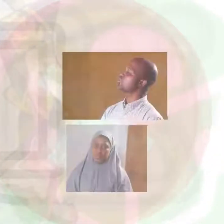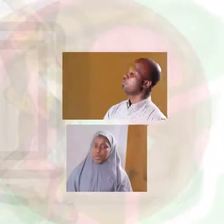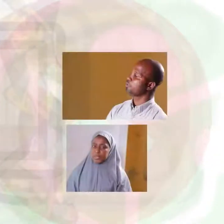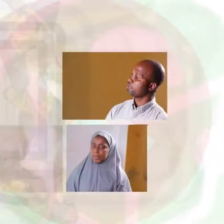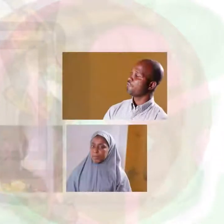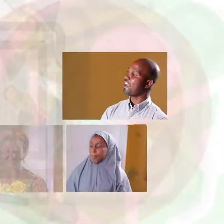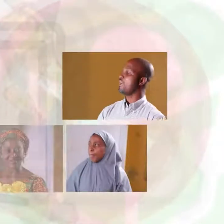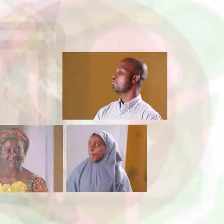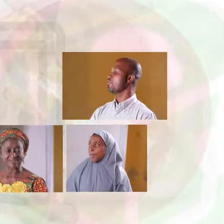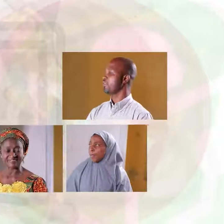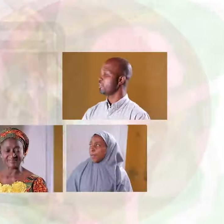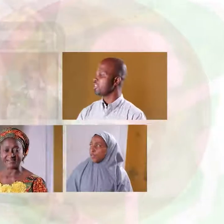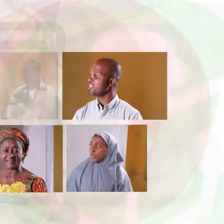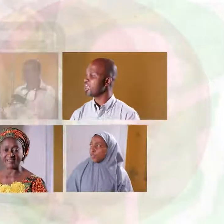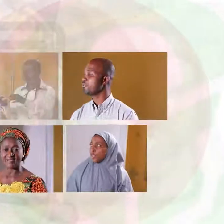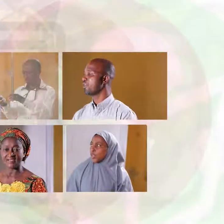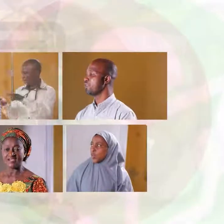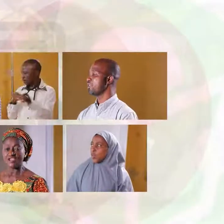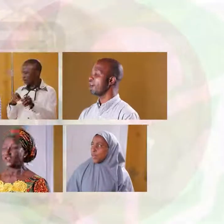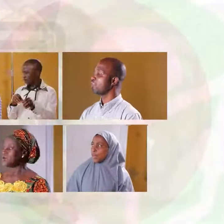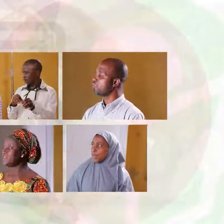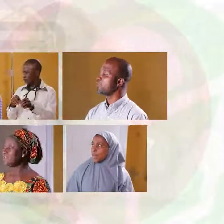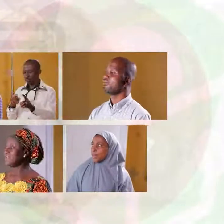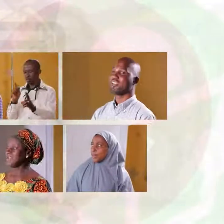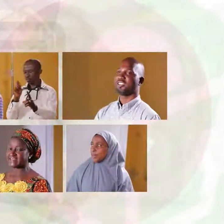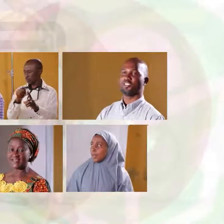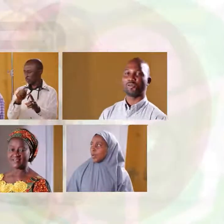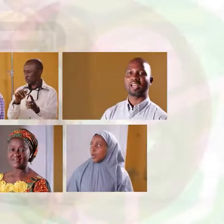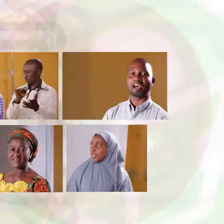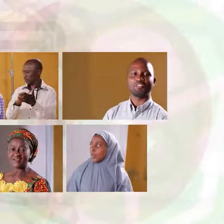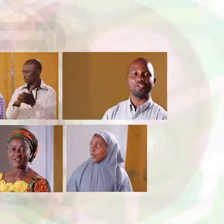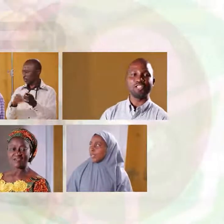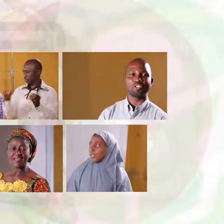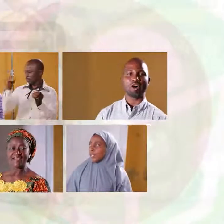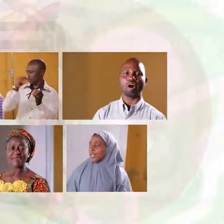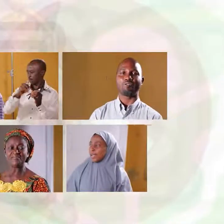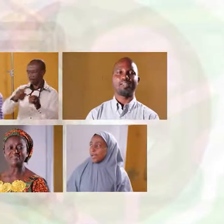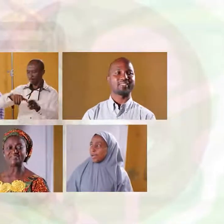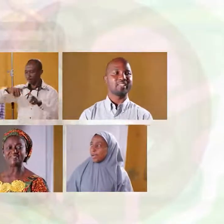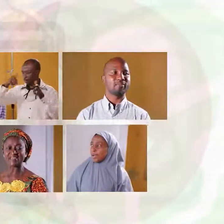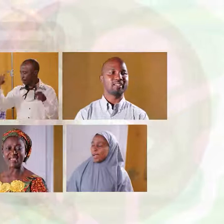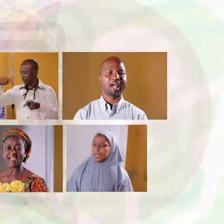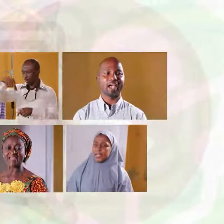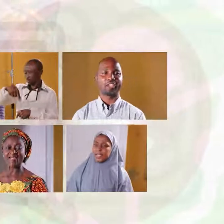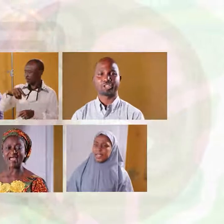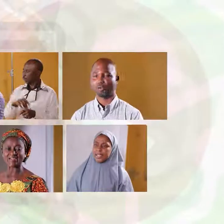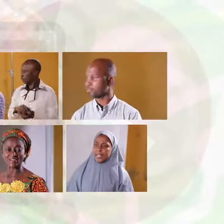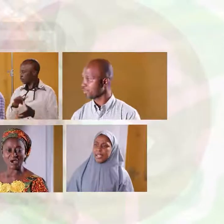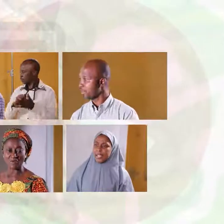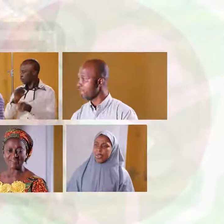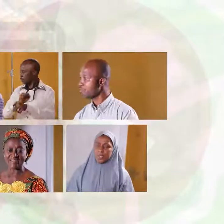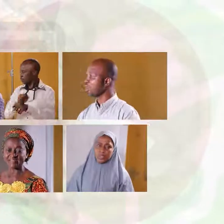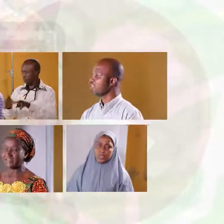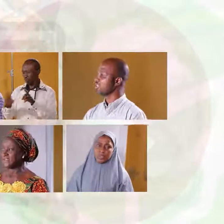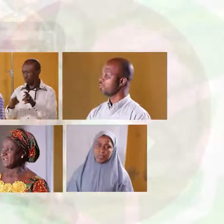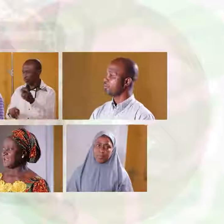to the next point. Towards We should ensure us. whatever we say is clear. That means work is being